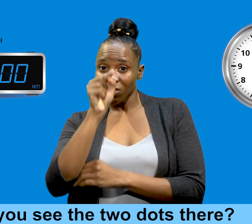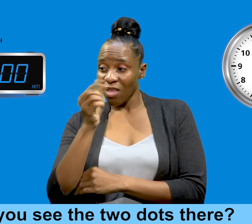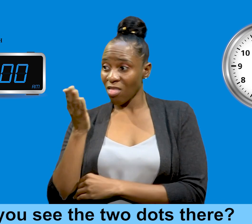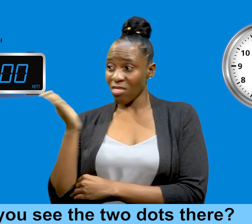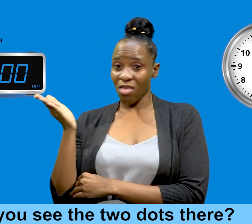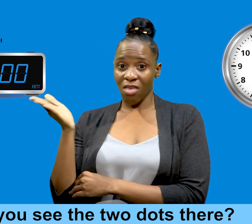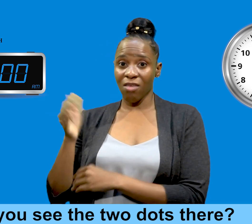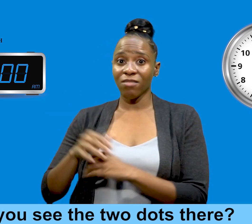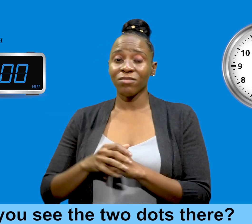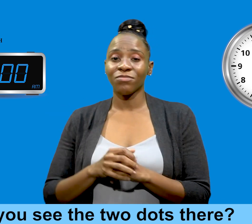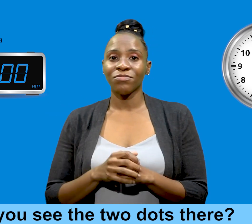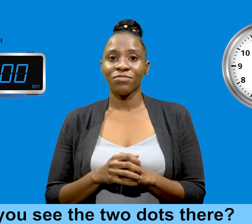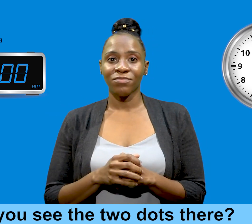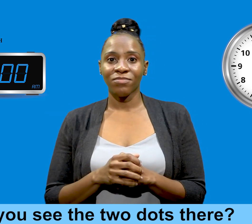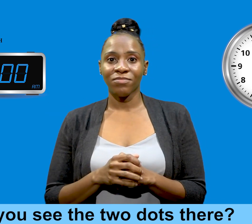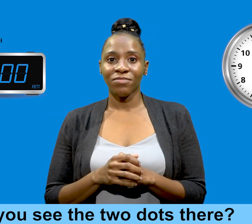Do you see the 2 dots there?